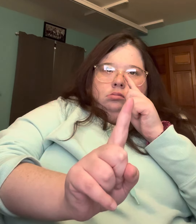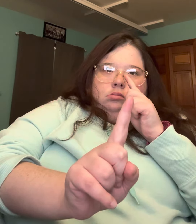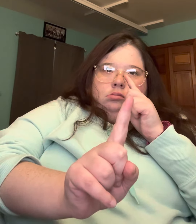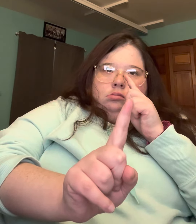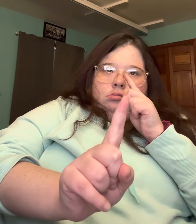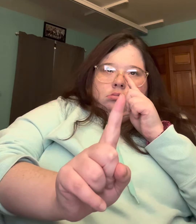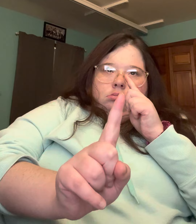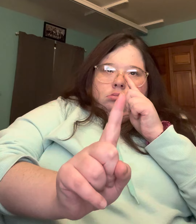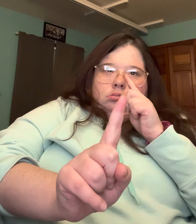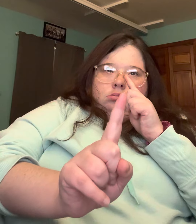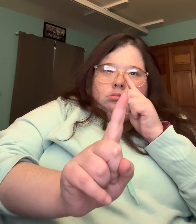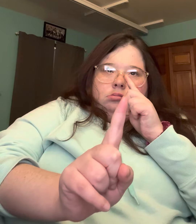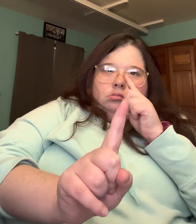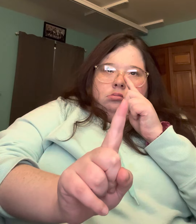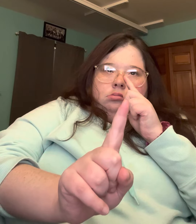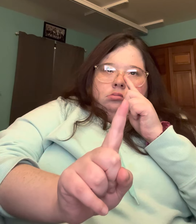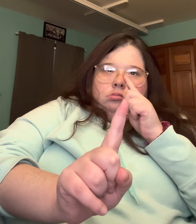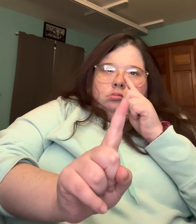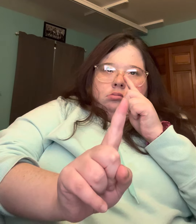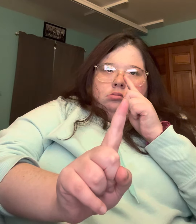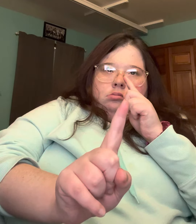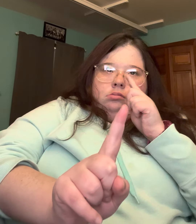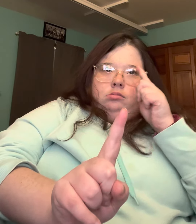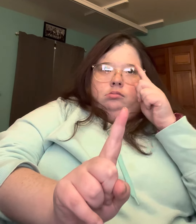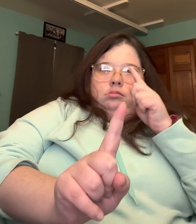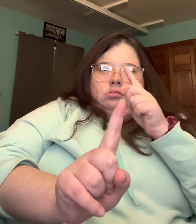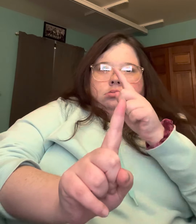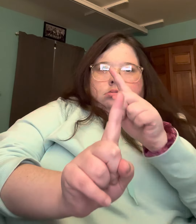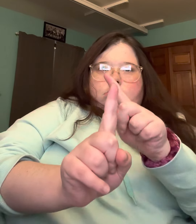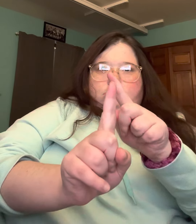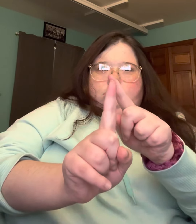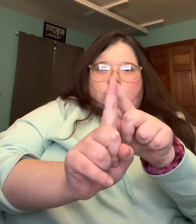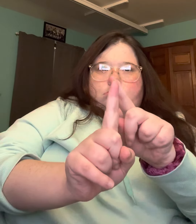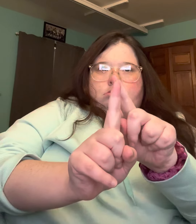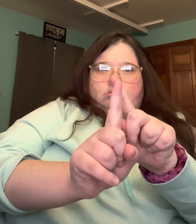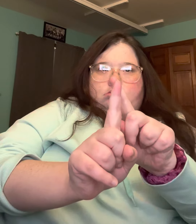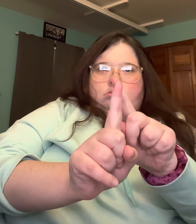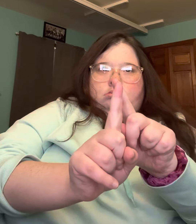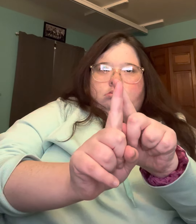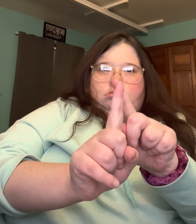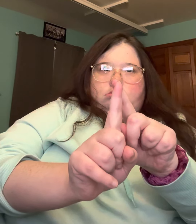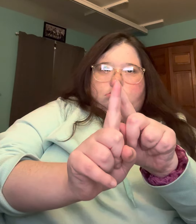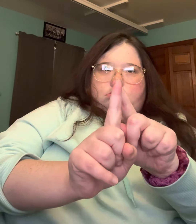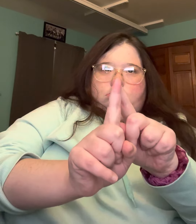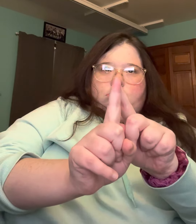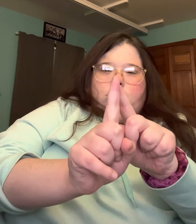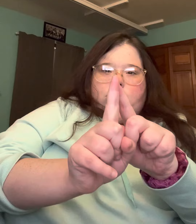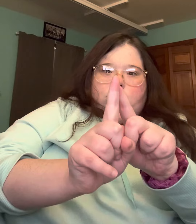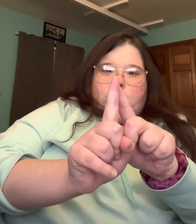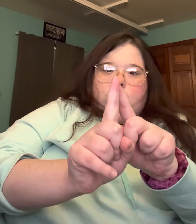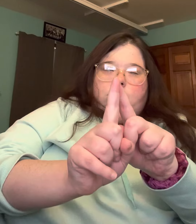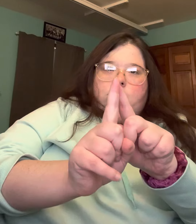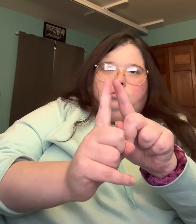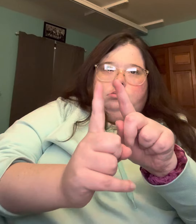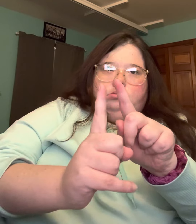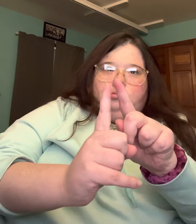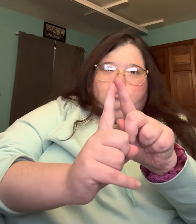talking to. You is going to move forward like you are meeting the person. So